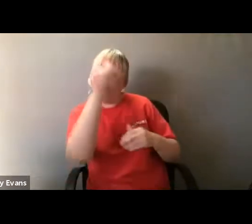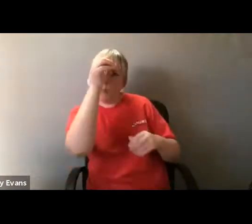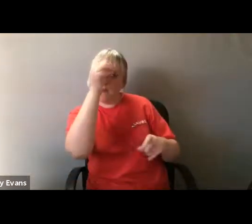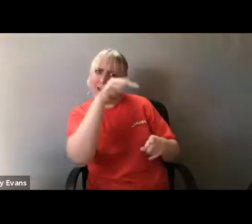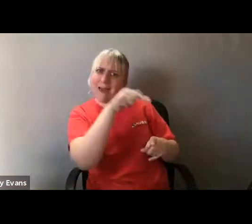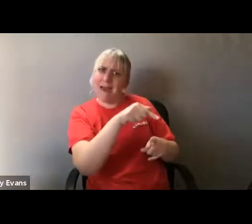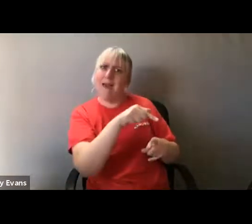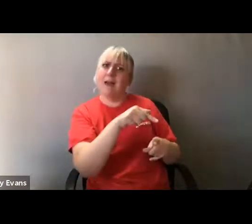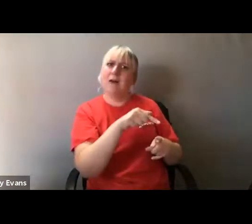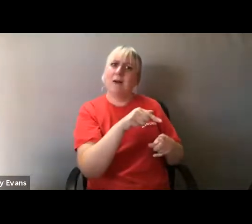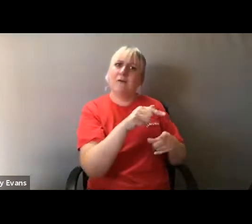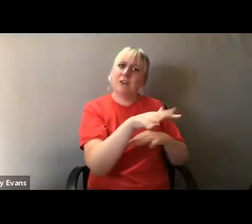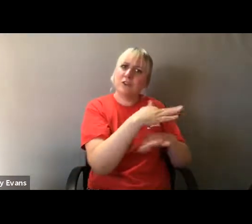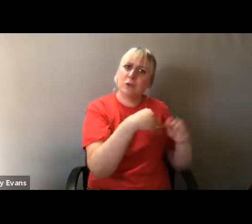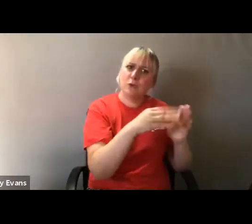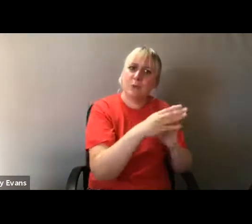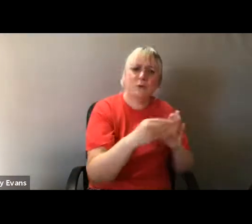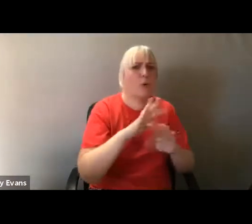survivor movement one.